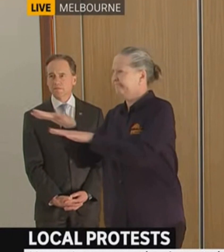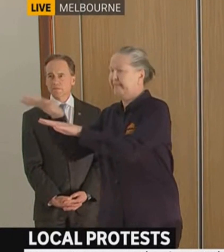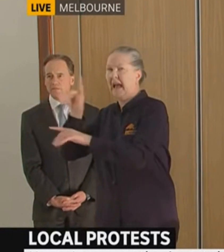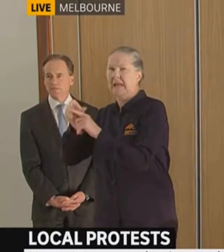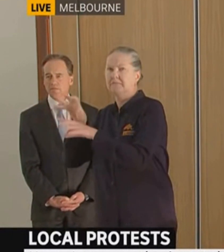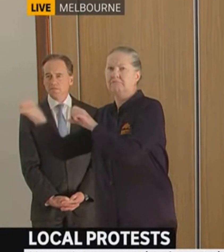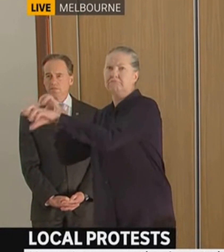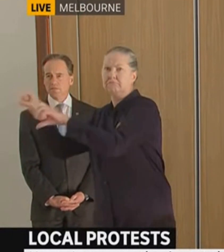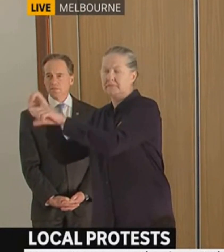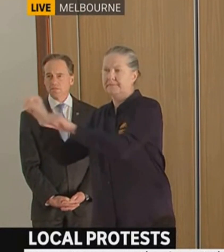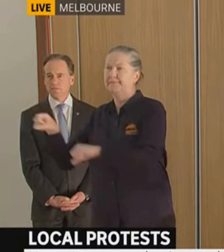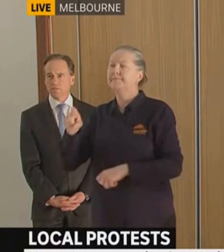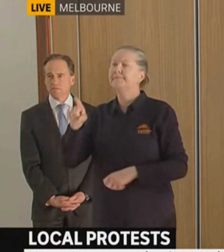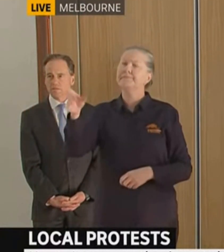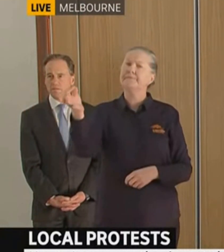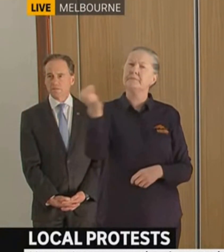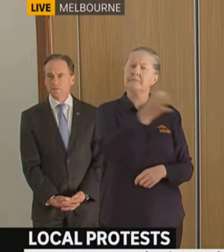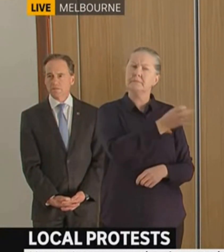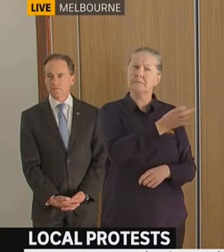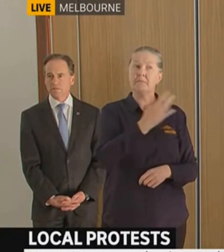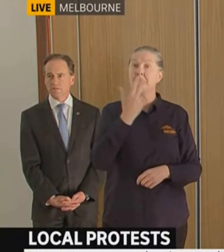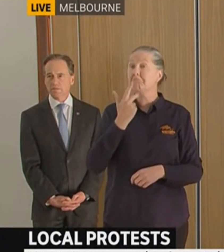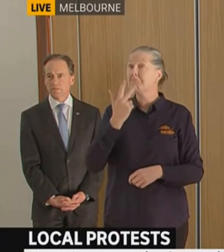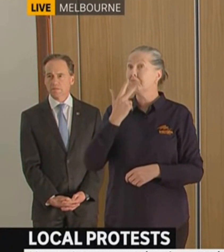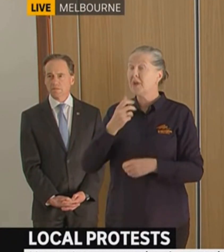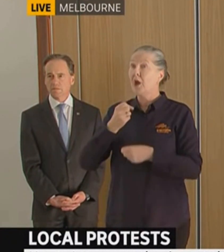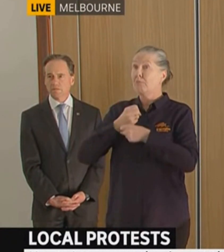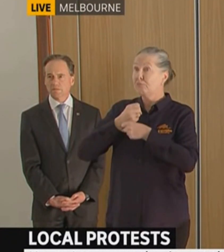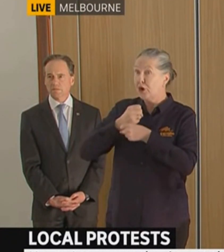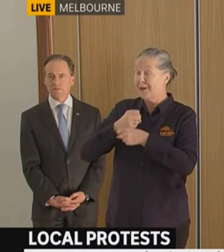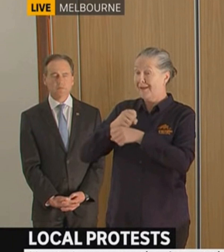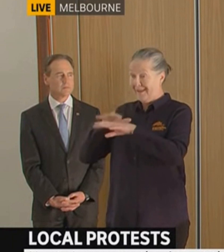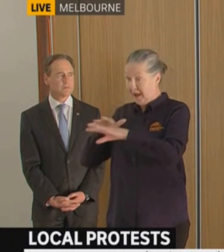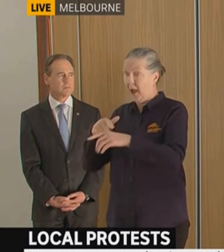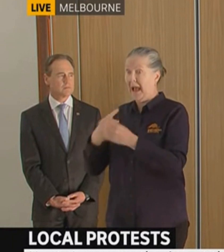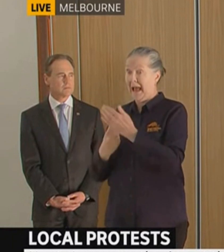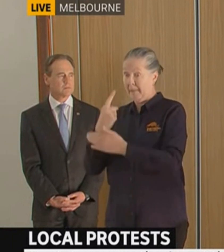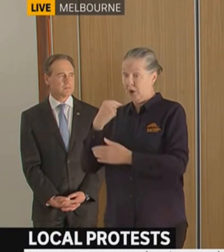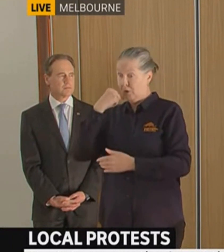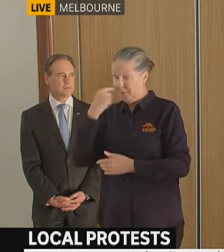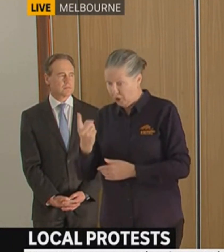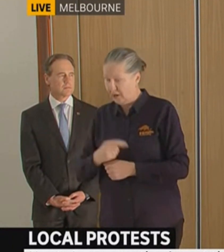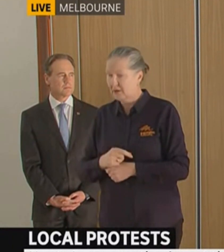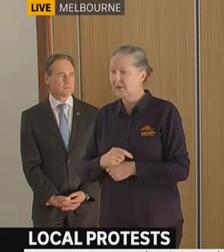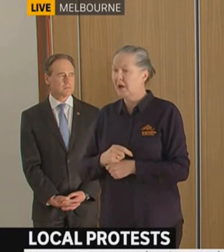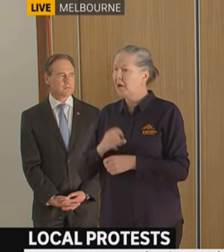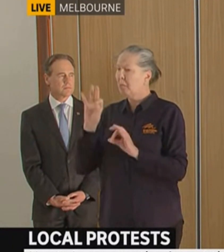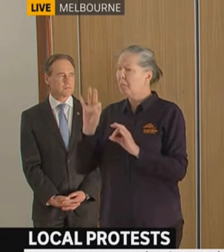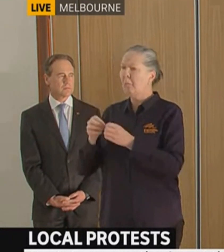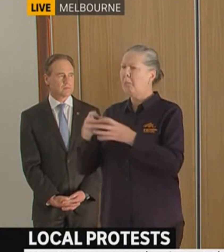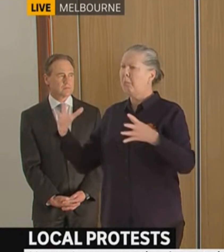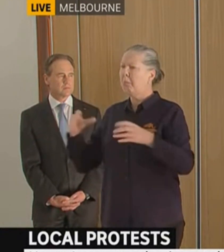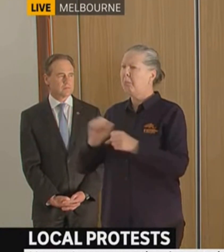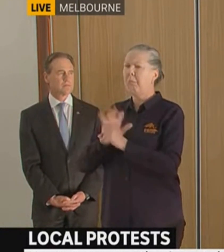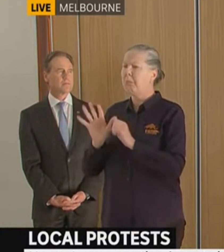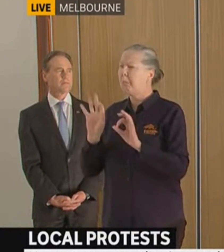obviously will. If the numbers don't spike after the protests, will that change restrictions if you see mass gatherings and there's no...